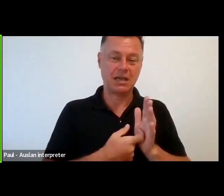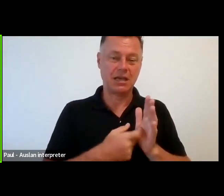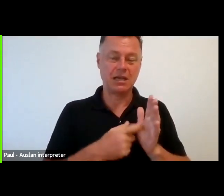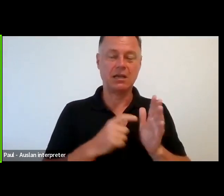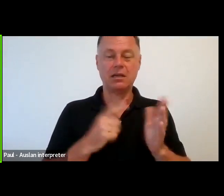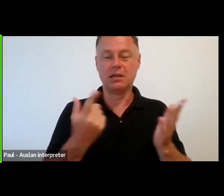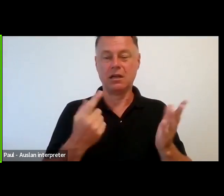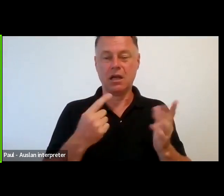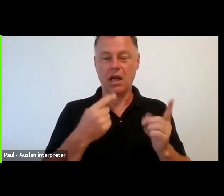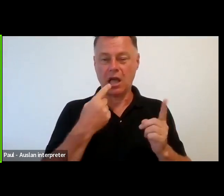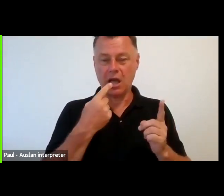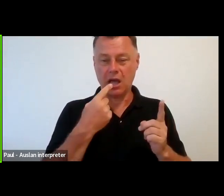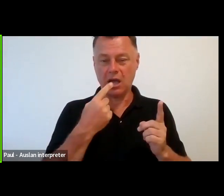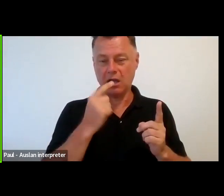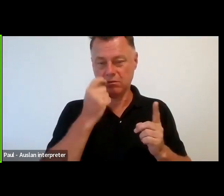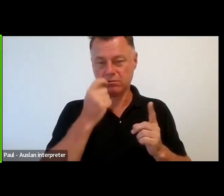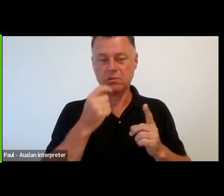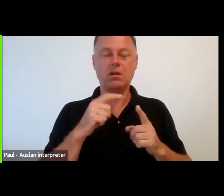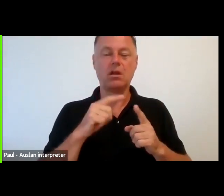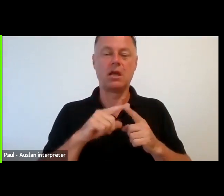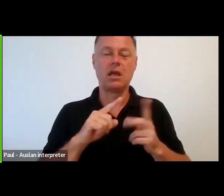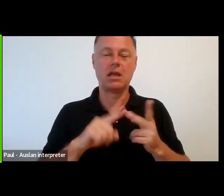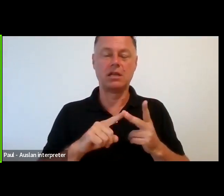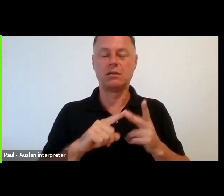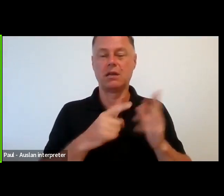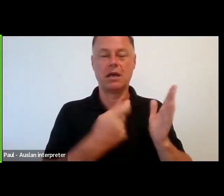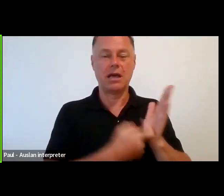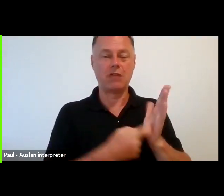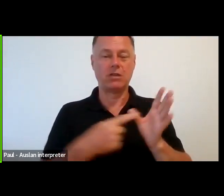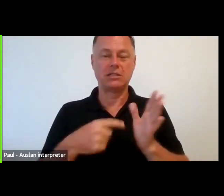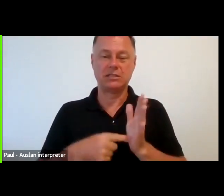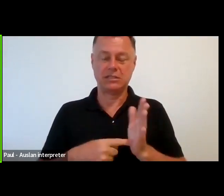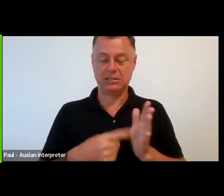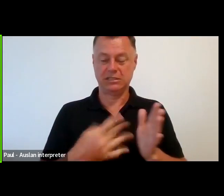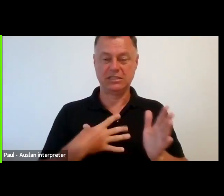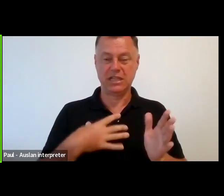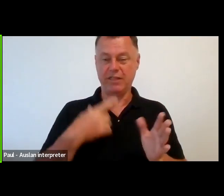well as people registering their positive rapid antigen test.